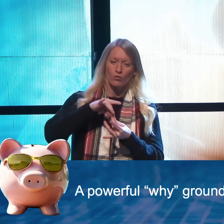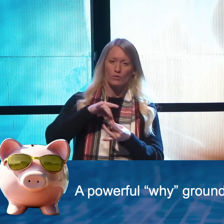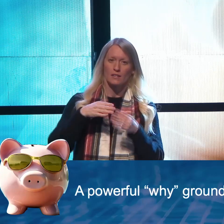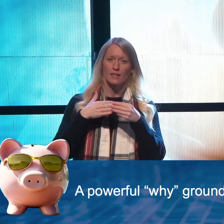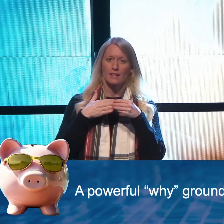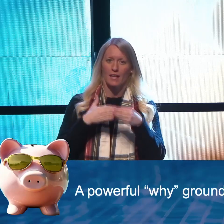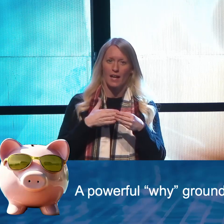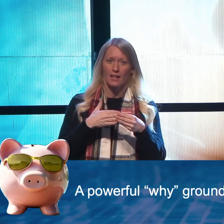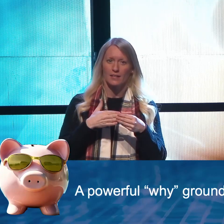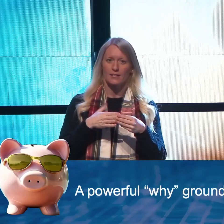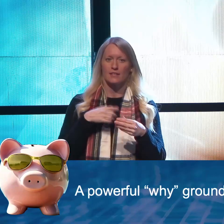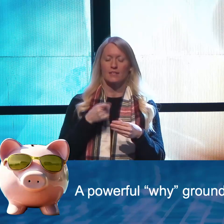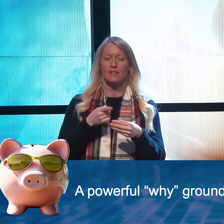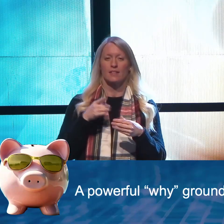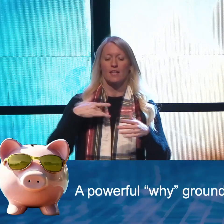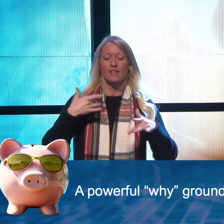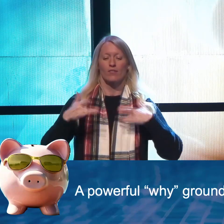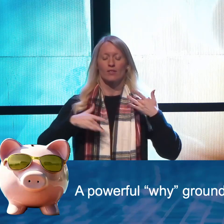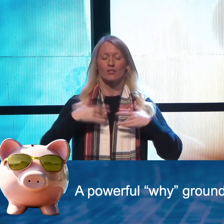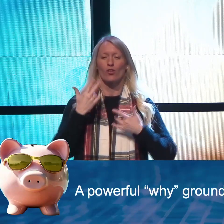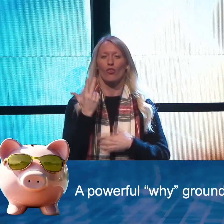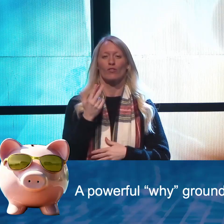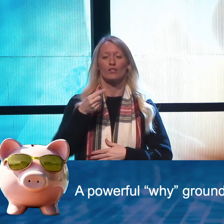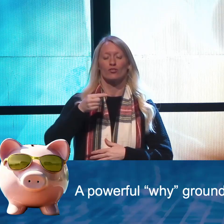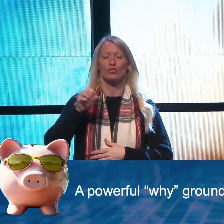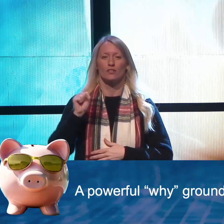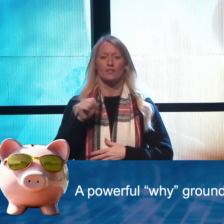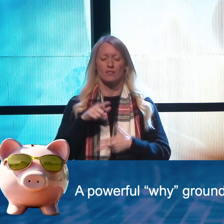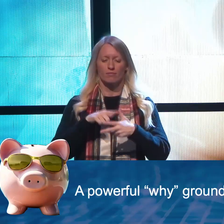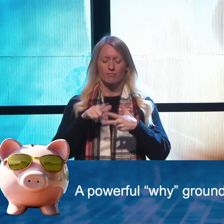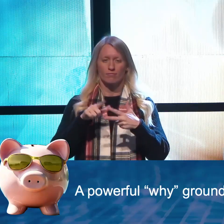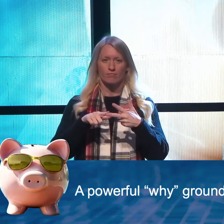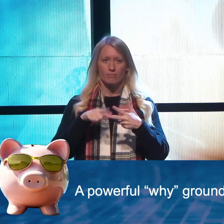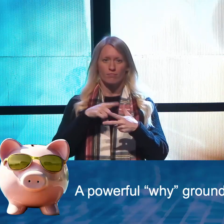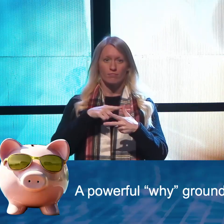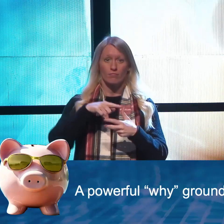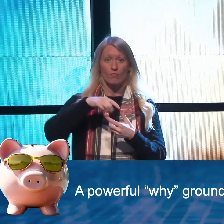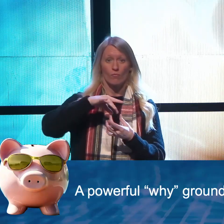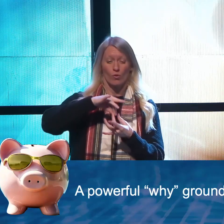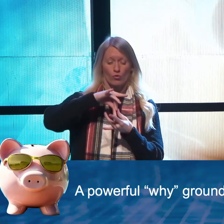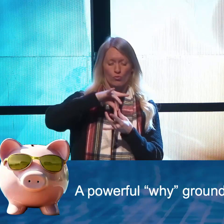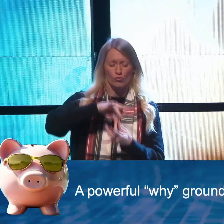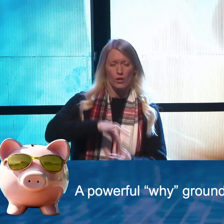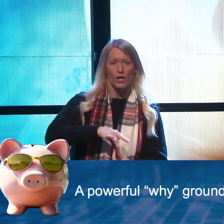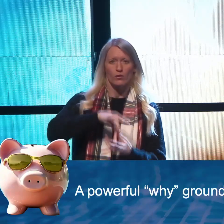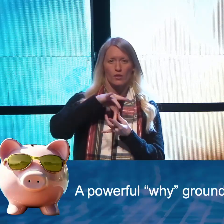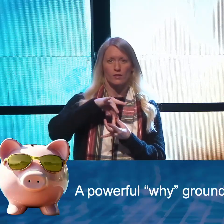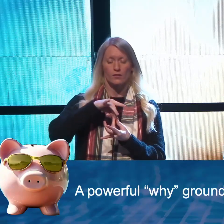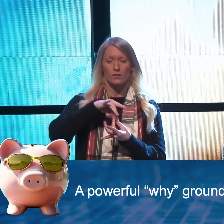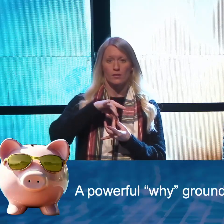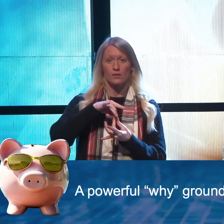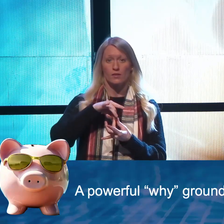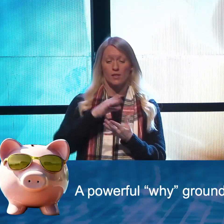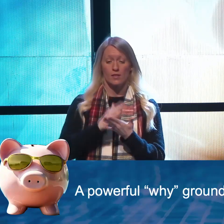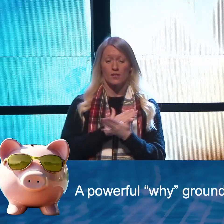you, okay? A powerful why will ground us in something deep and